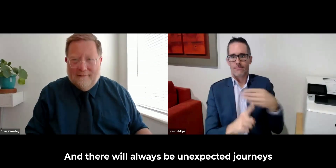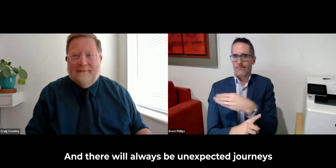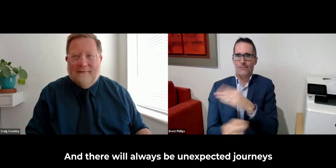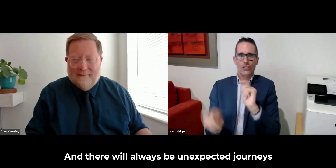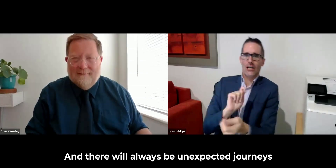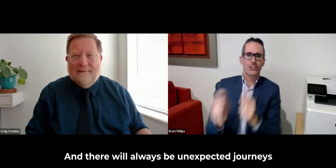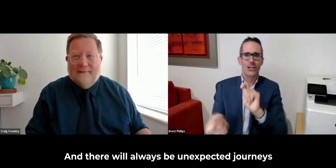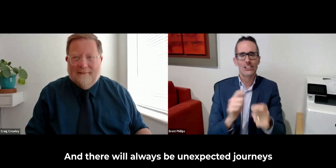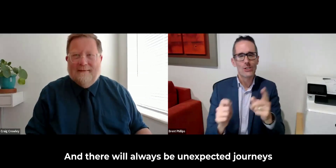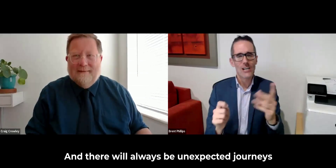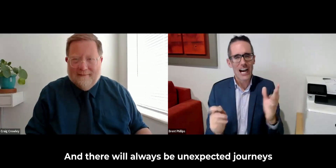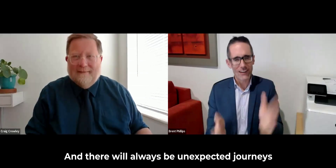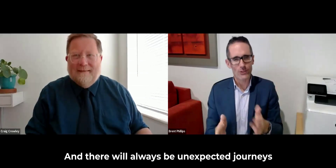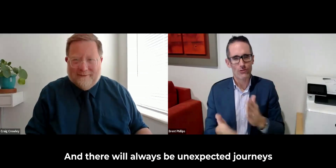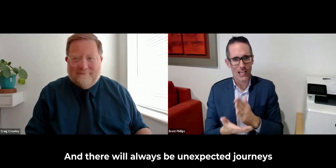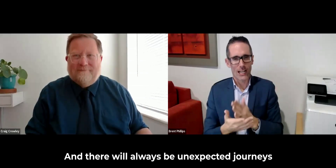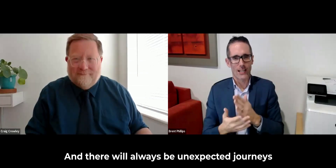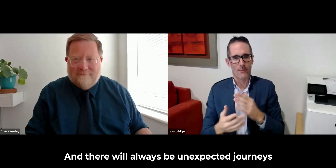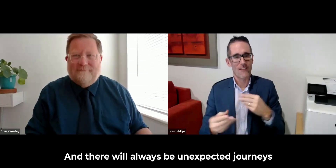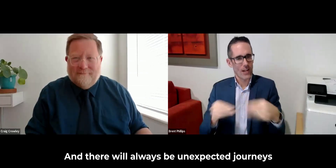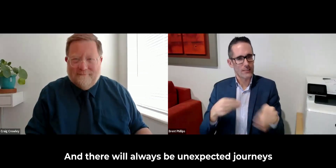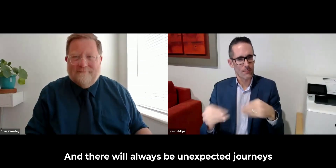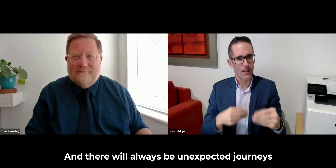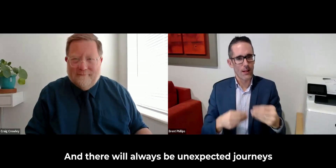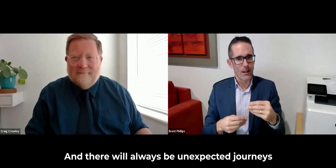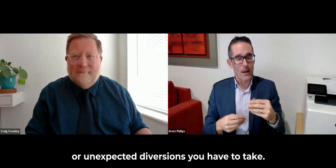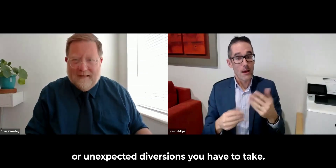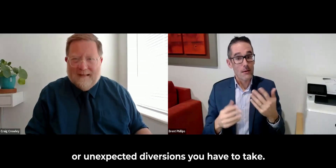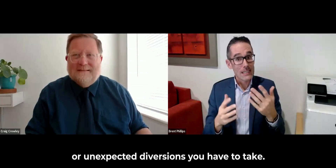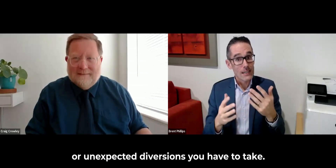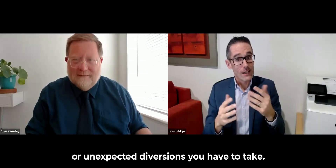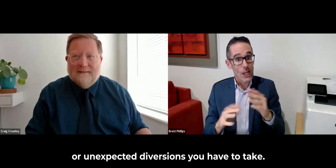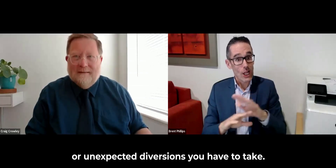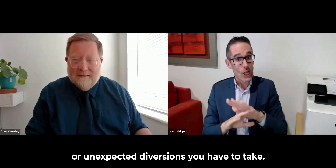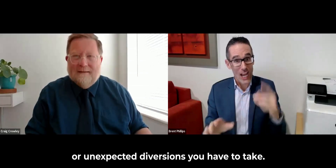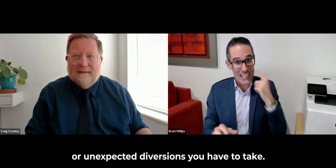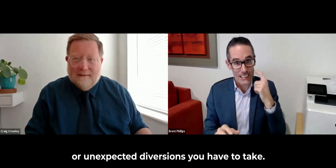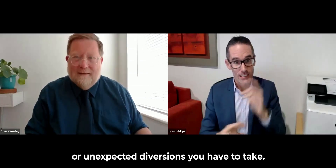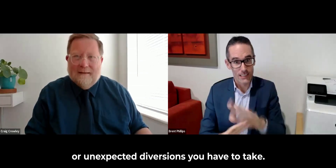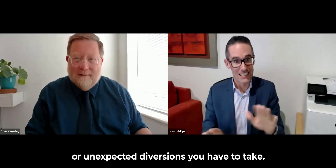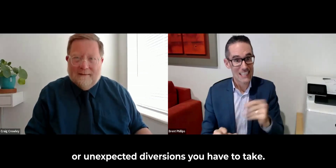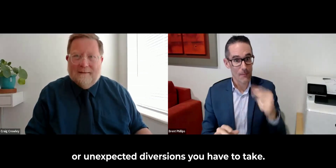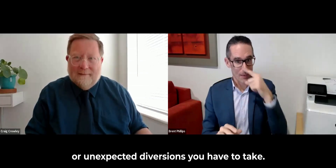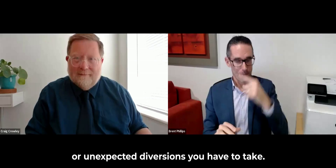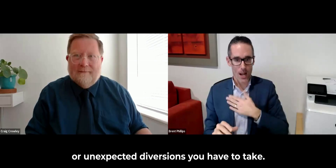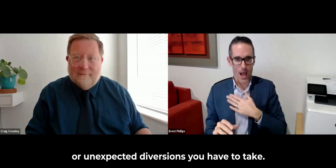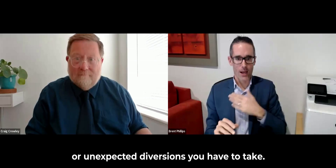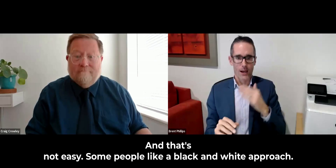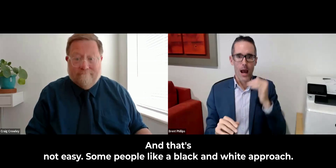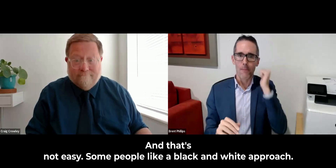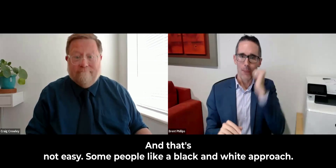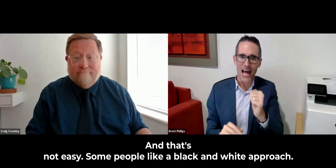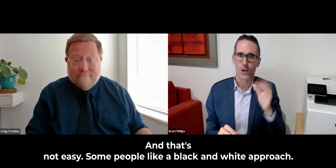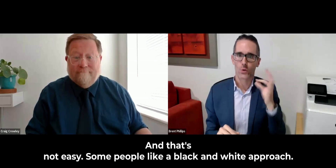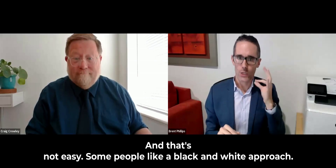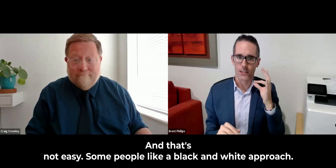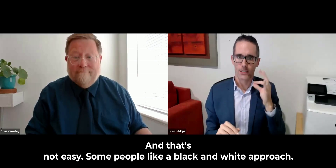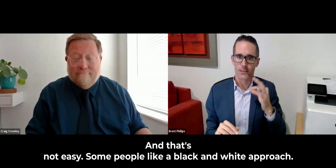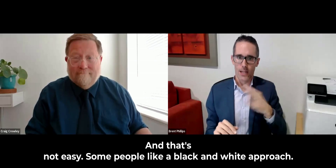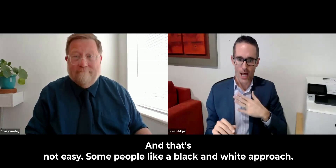will always be unexpected journeys or unexpected diversions you have to take. And that's not easy. Some people like